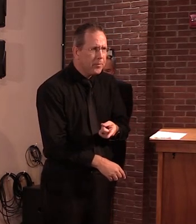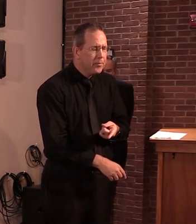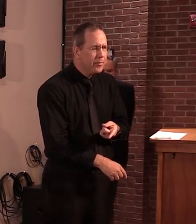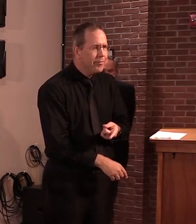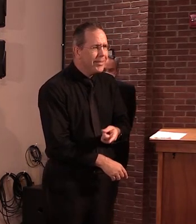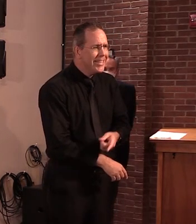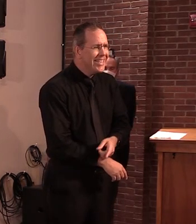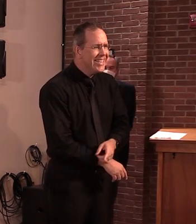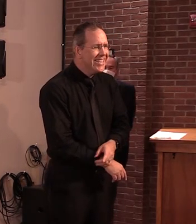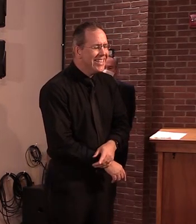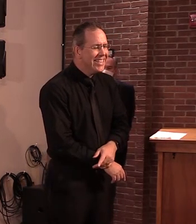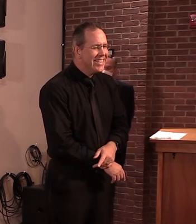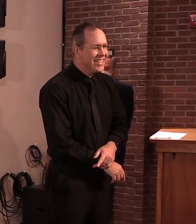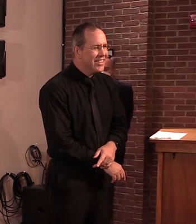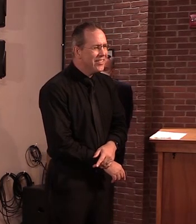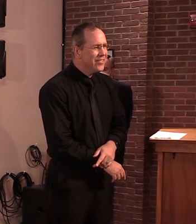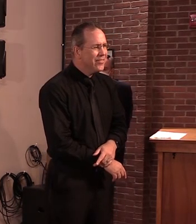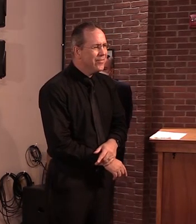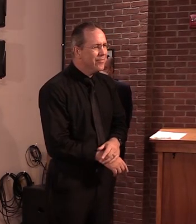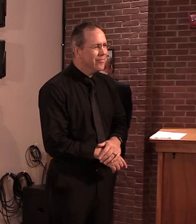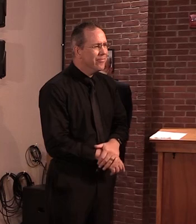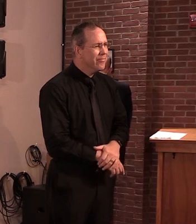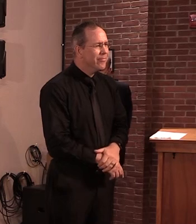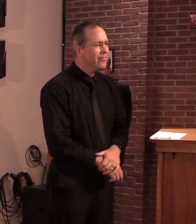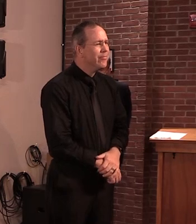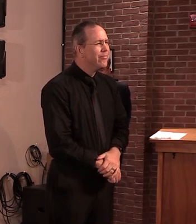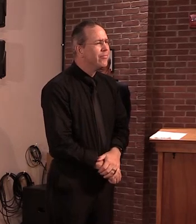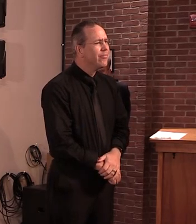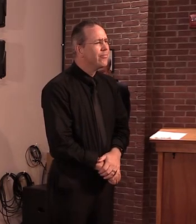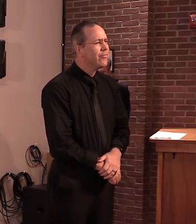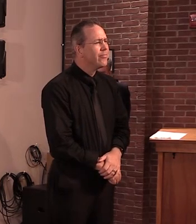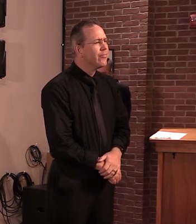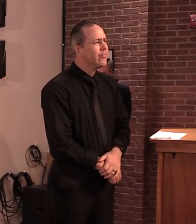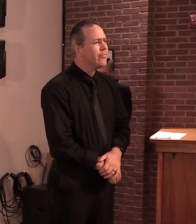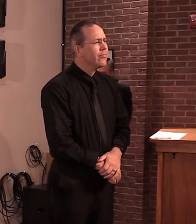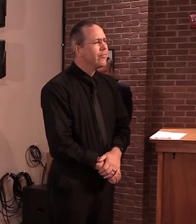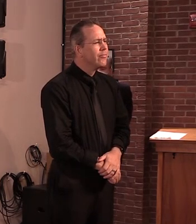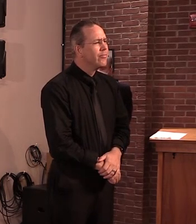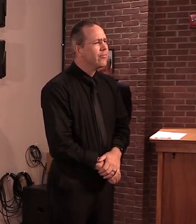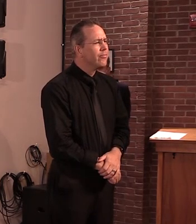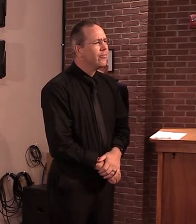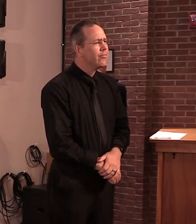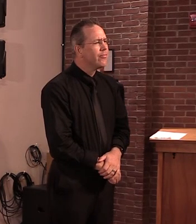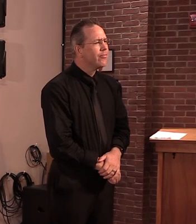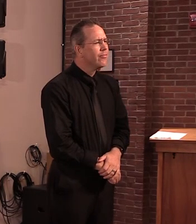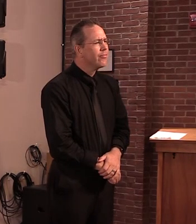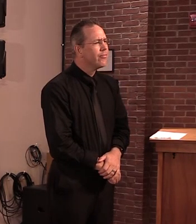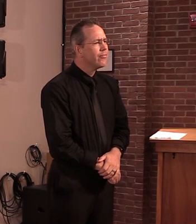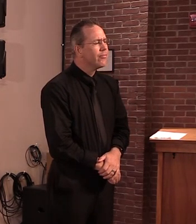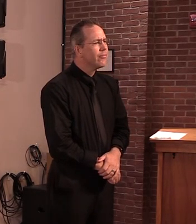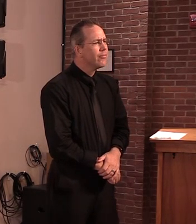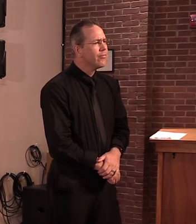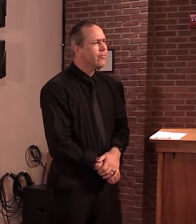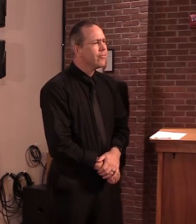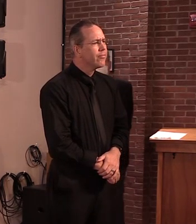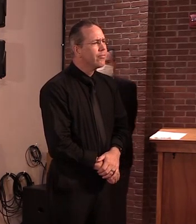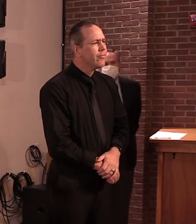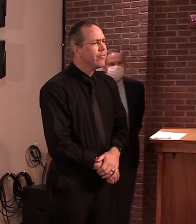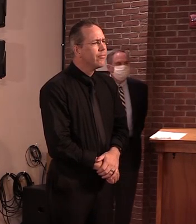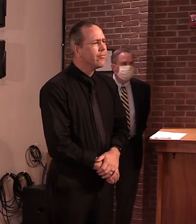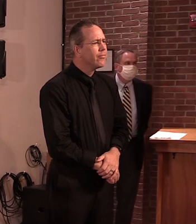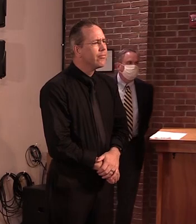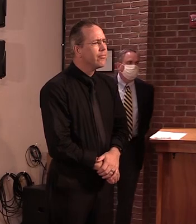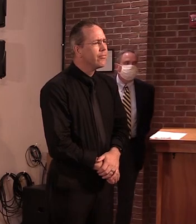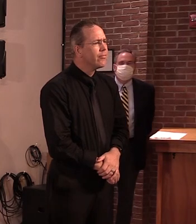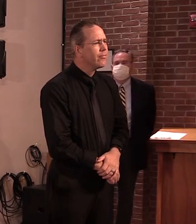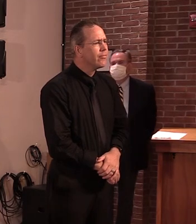Assuming the getting back to school goes well, would it be eventually up to the schools themselves to decide when they wanted